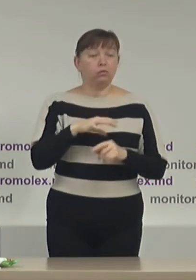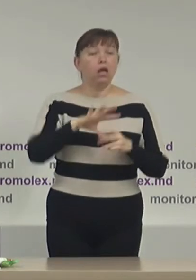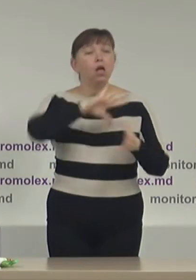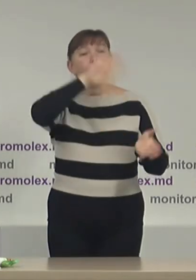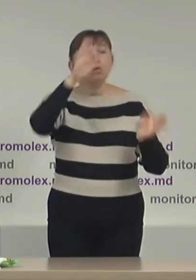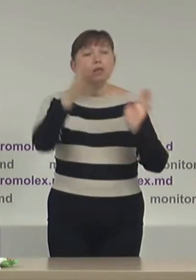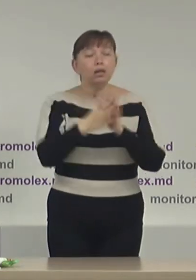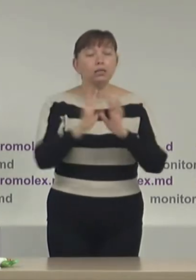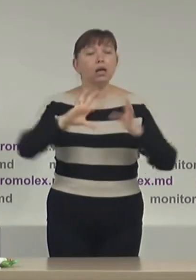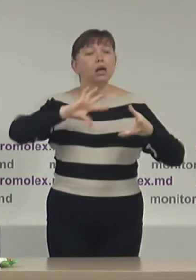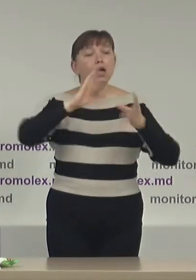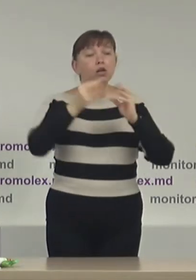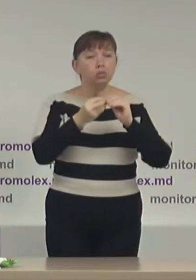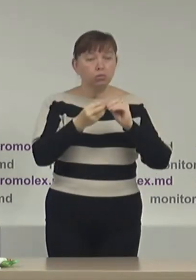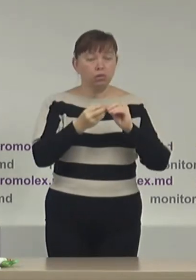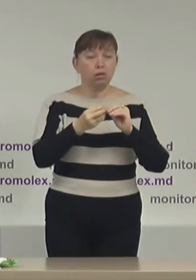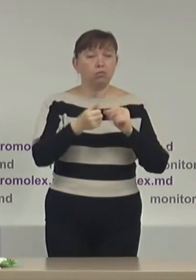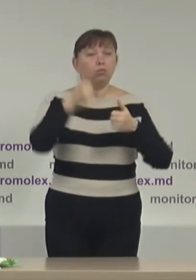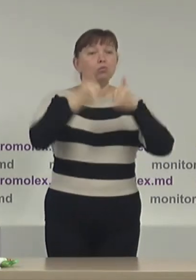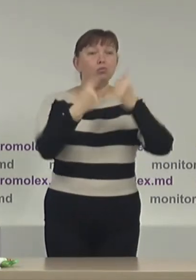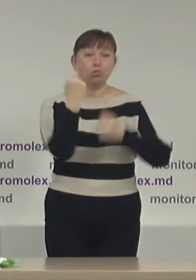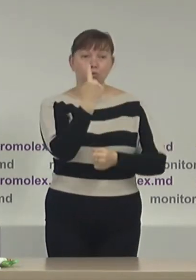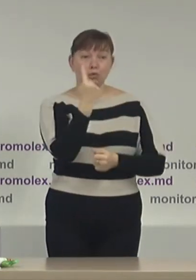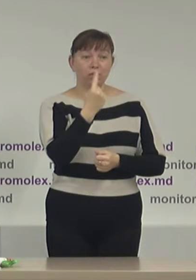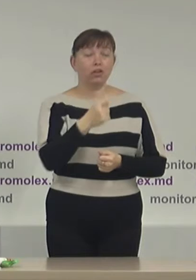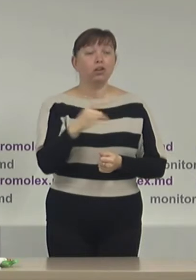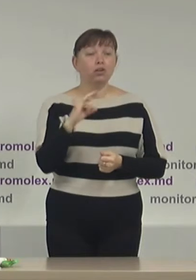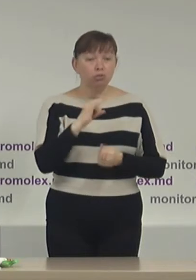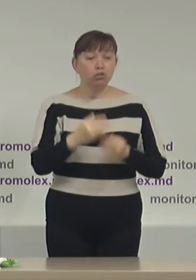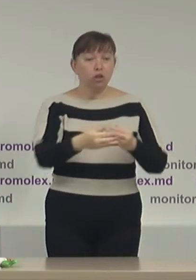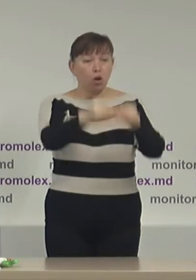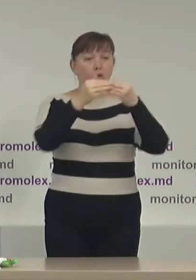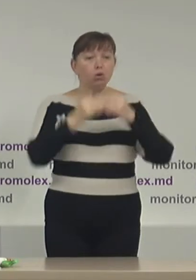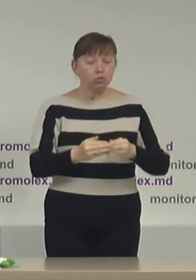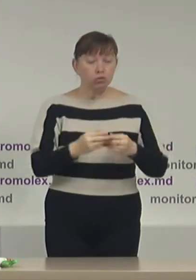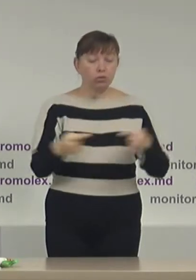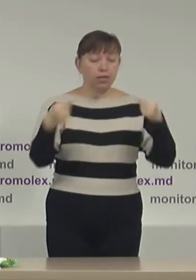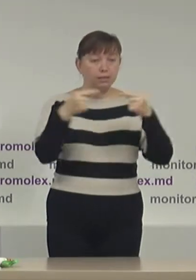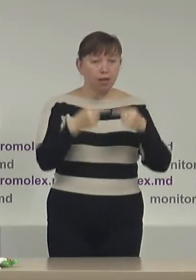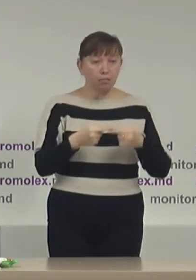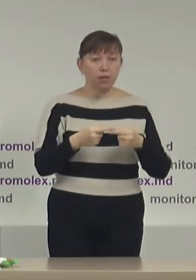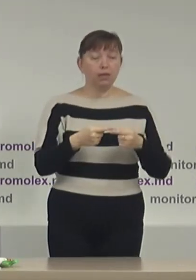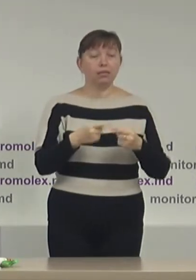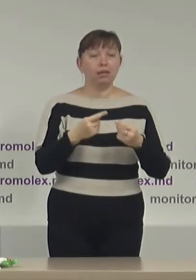2020, when the results of the first round were